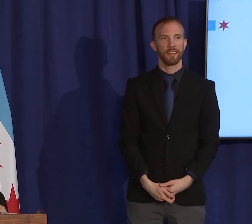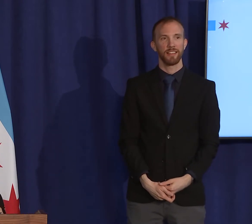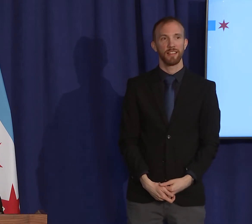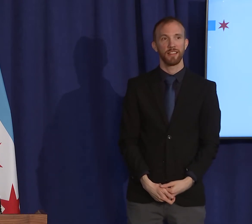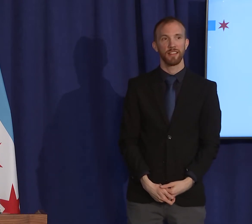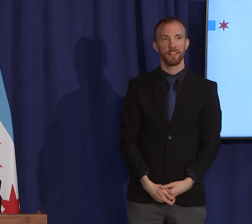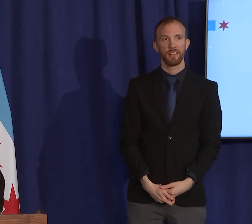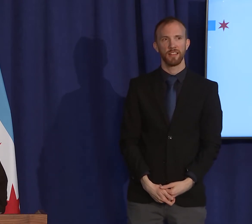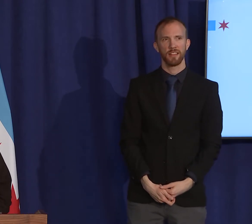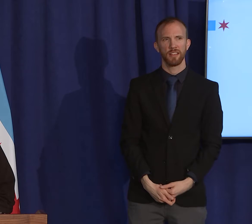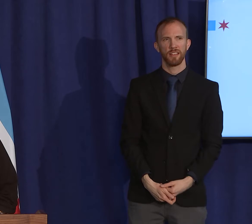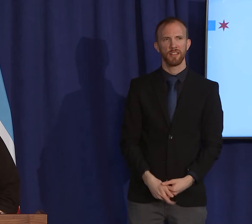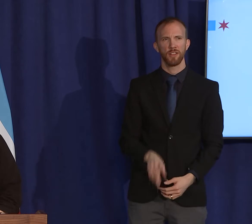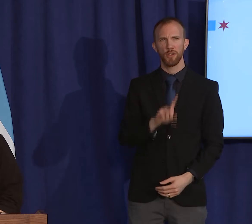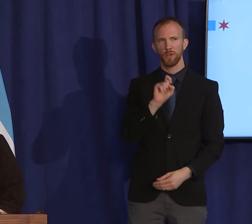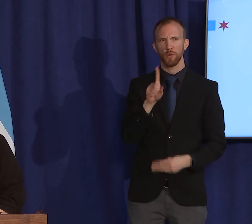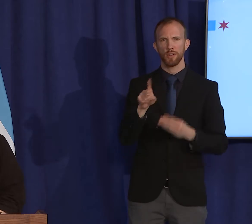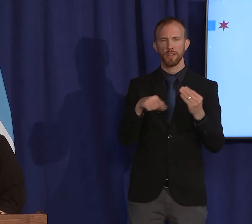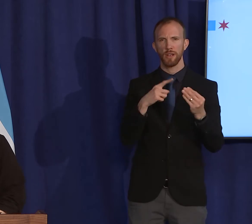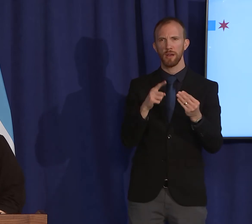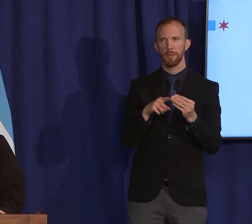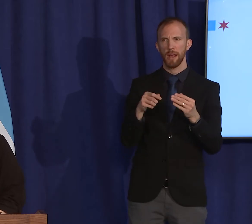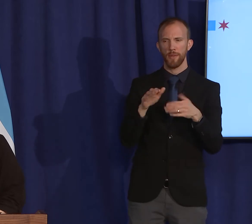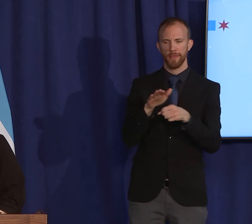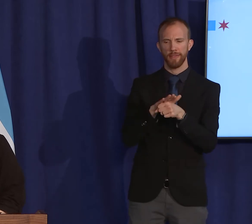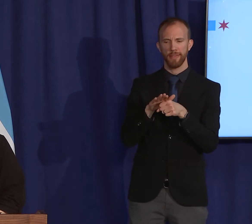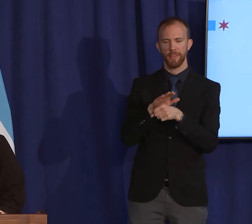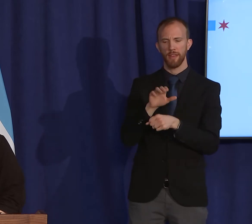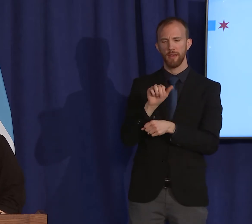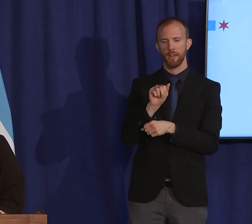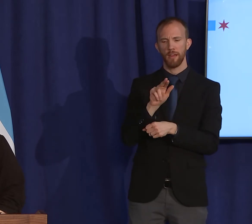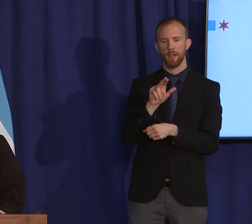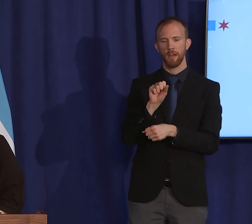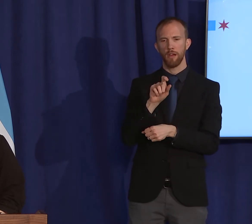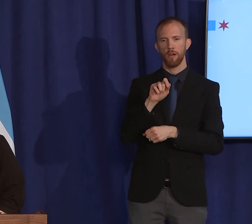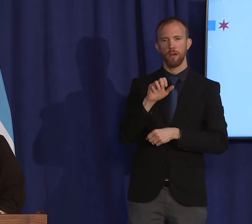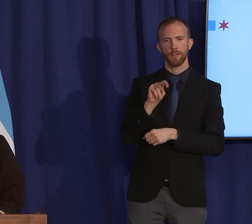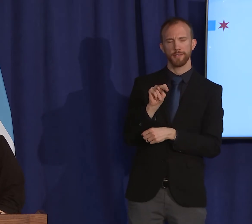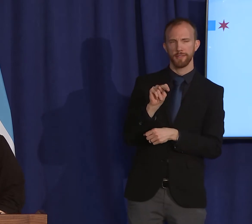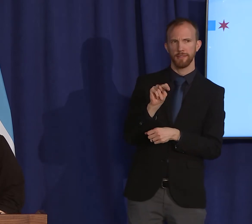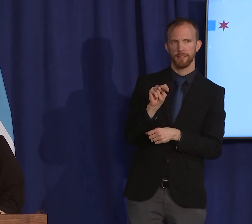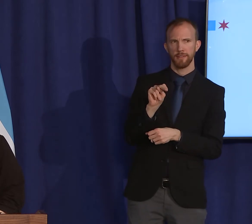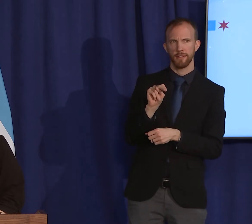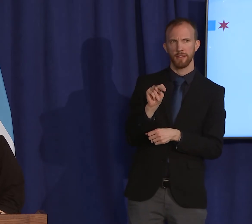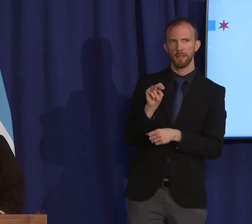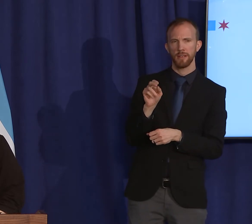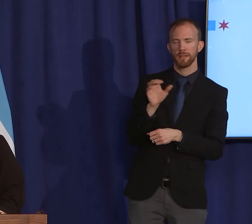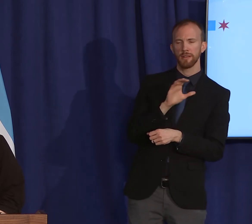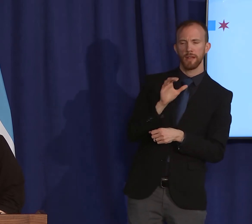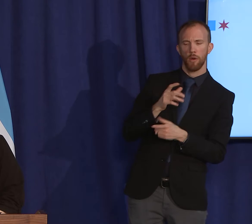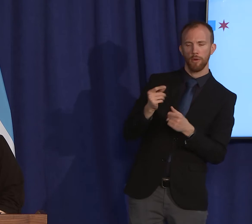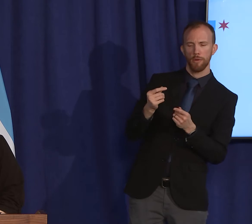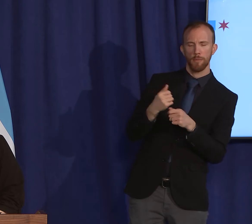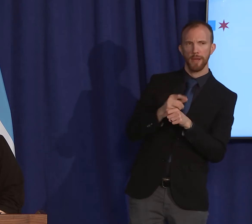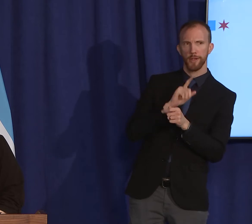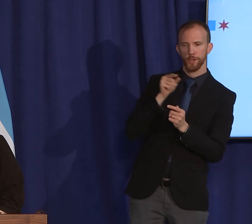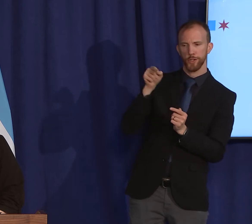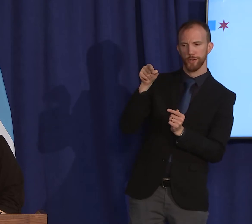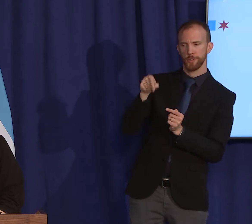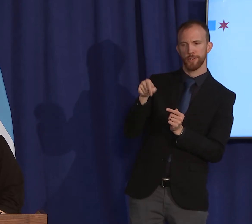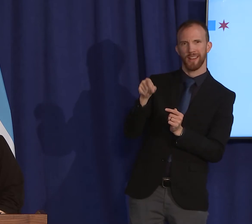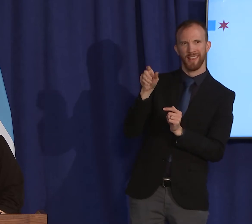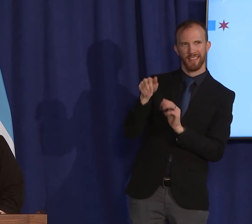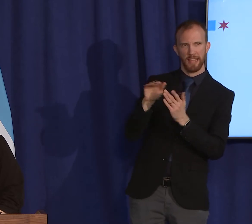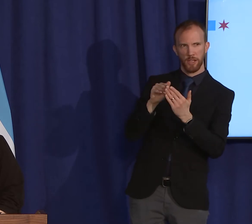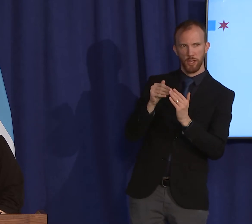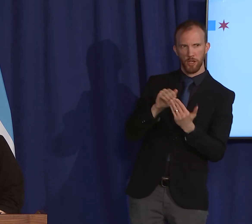was questions about the Austin neighborhood, and you started to answer, but if you could talk a little bit more about what the city is doing to make sure that